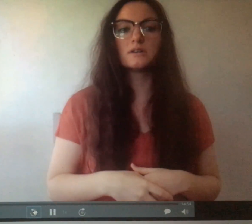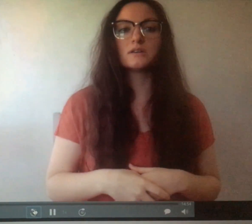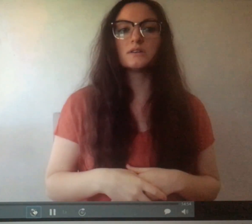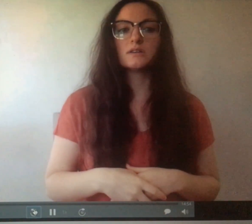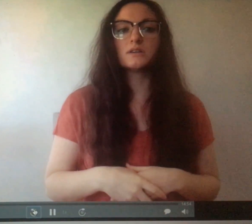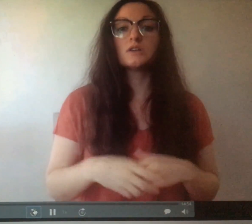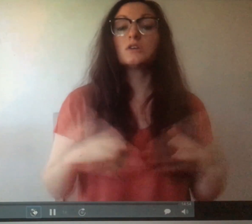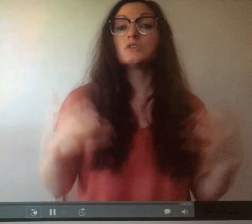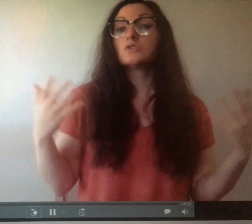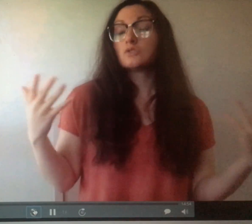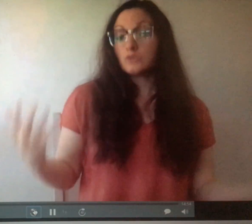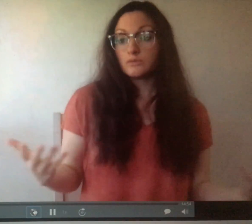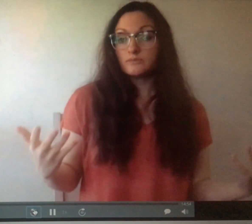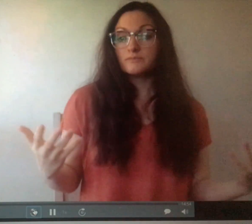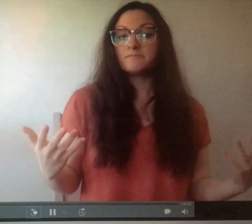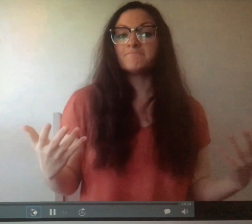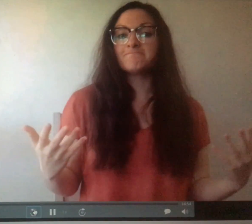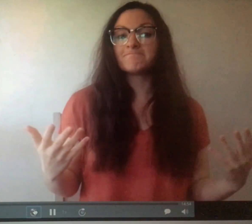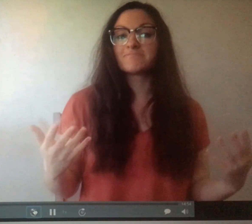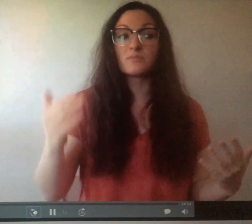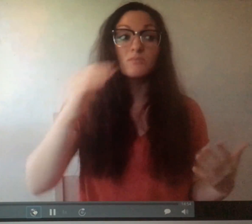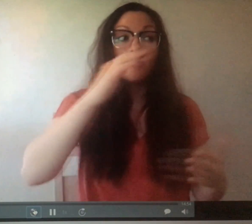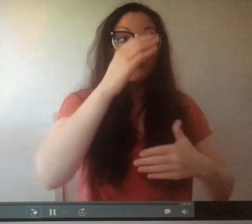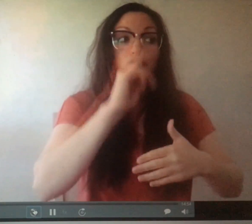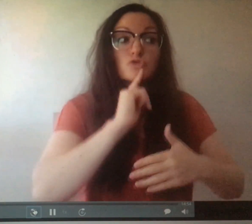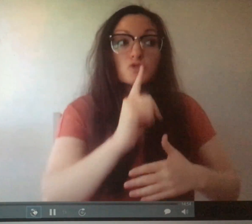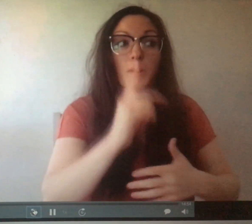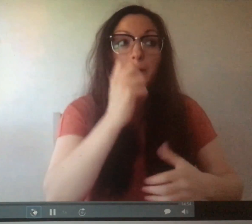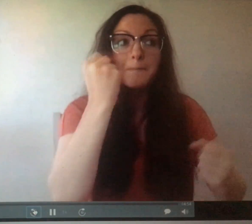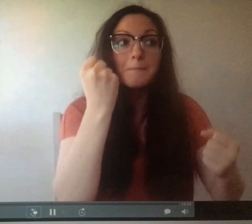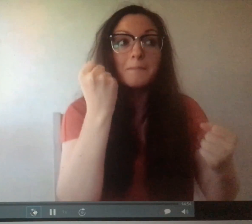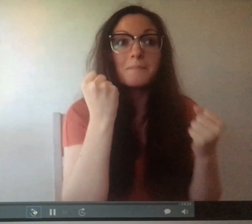bank for the midterm exam.